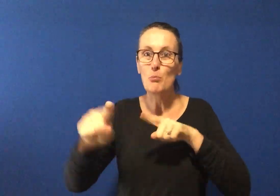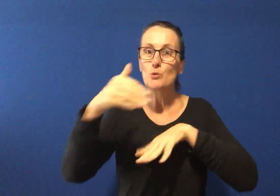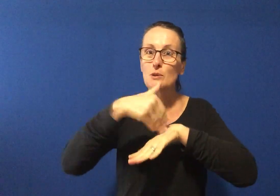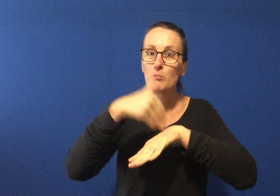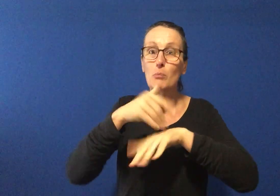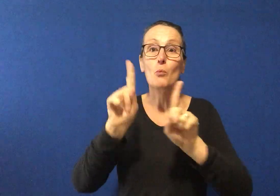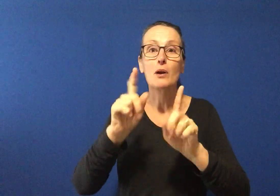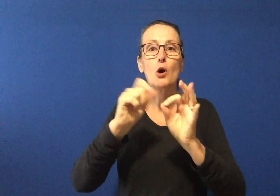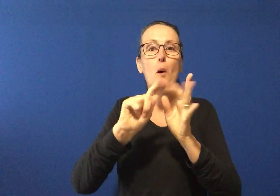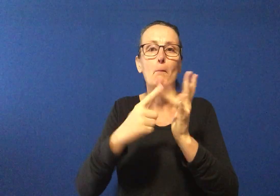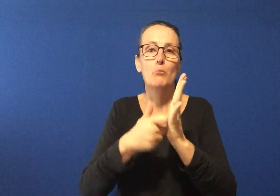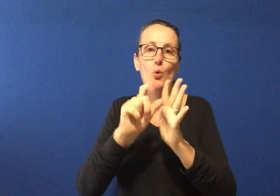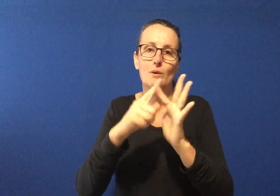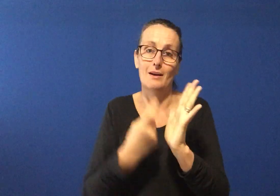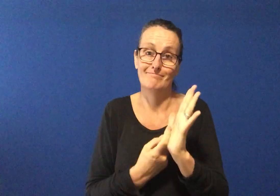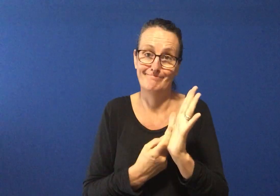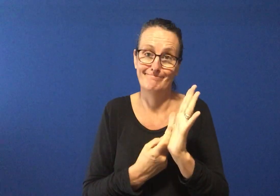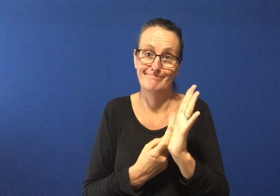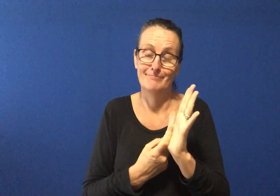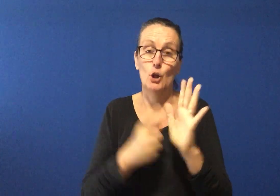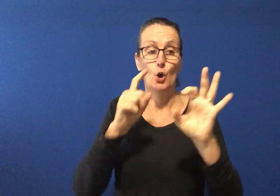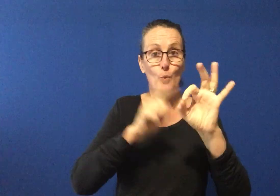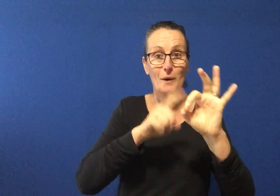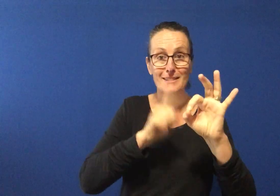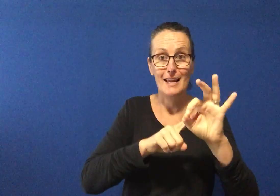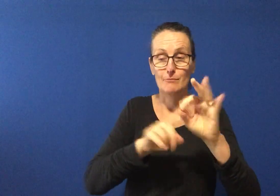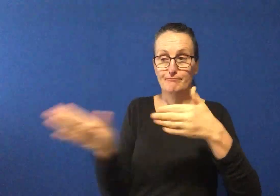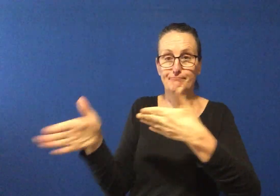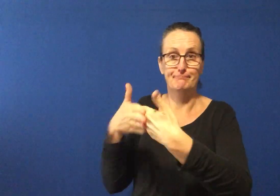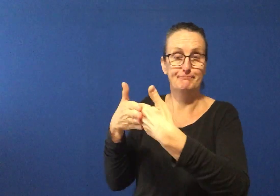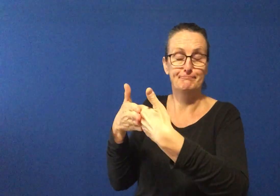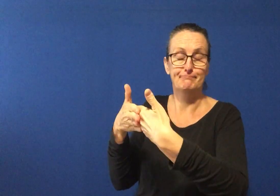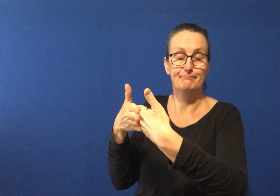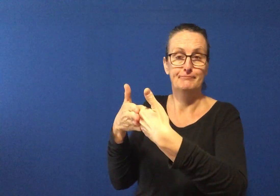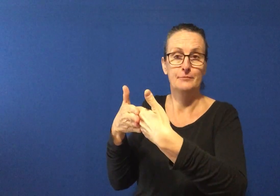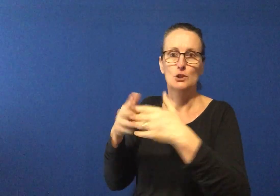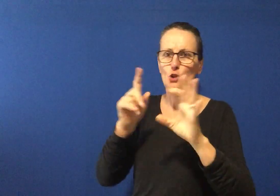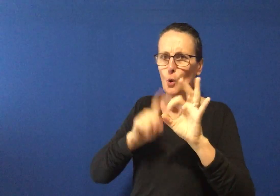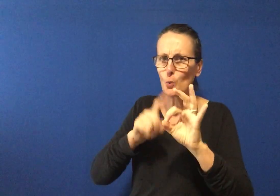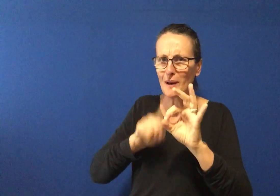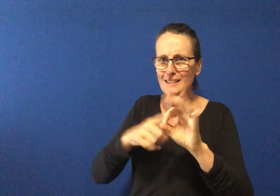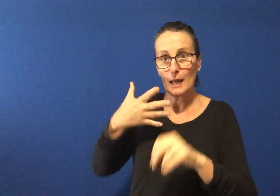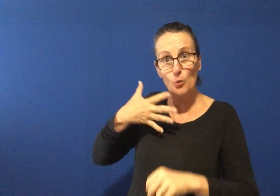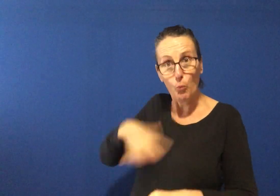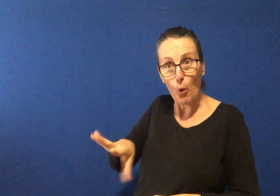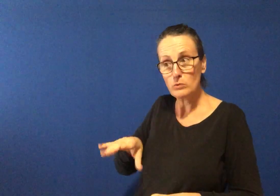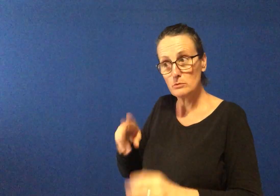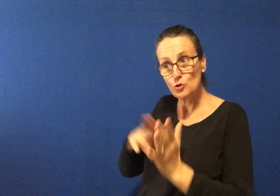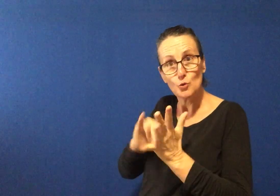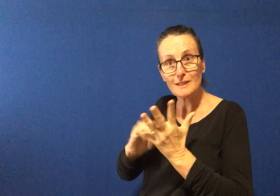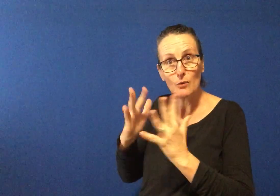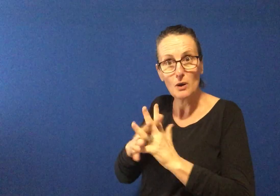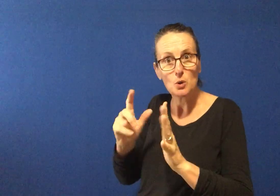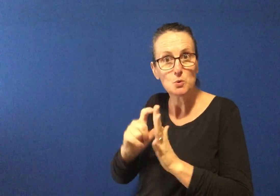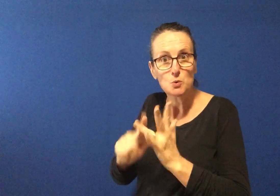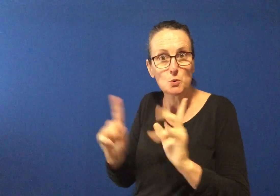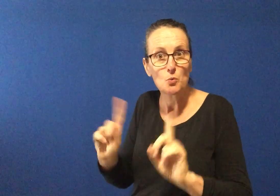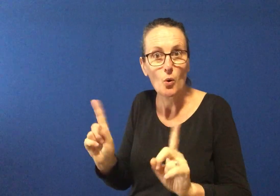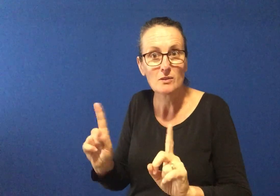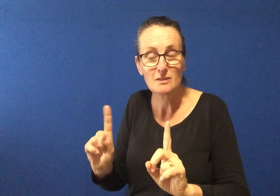have a border issue, and it's what is Queensland insisting on for New South Wales borders to open up? Because I don't think New South